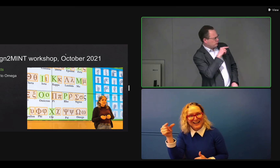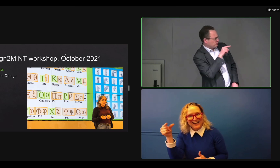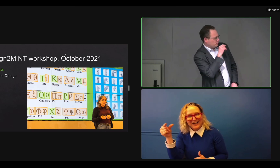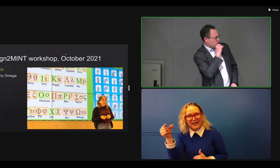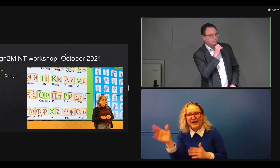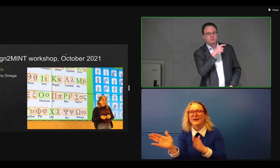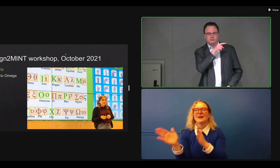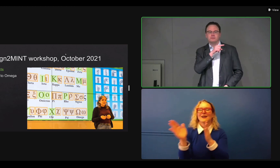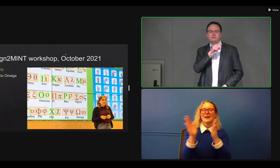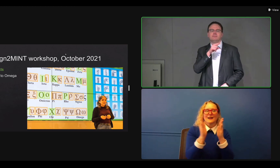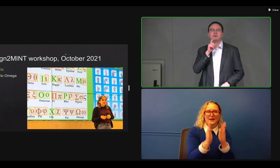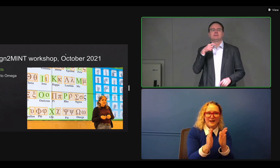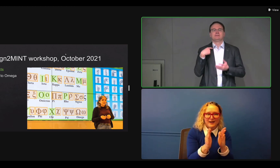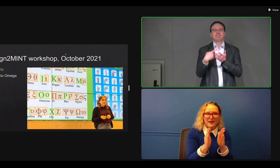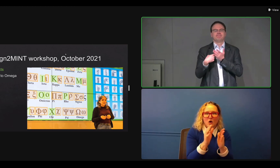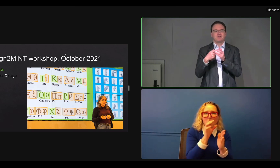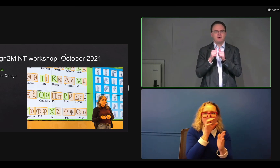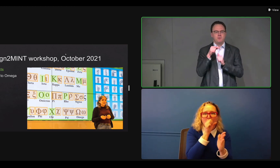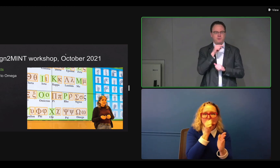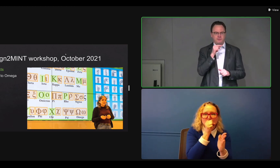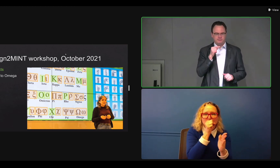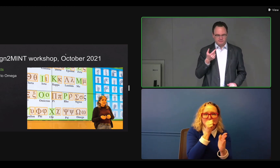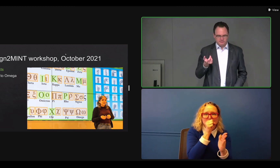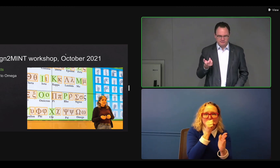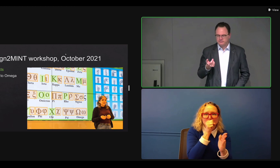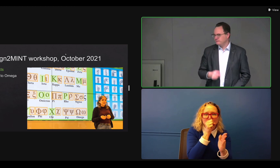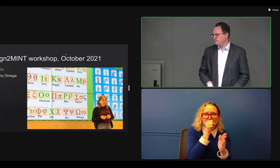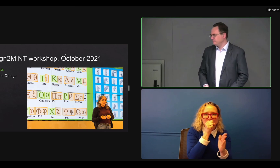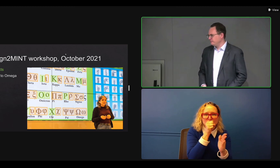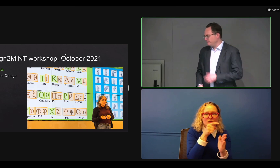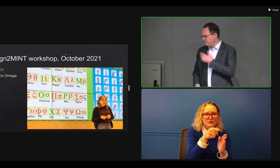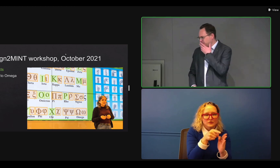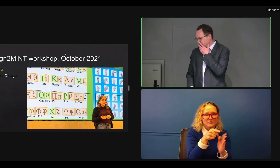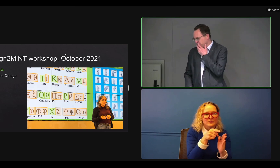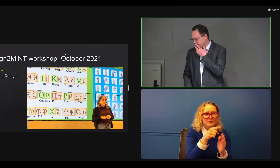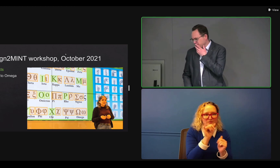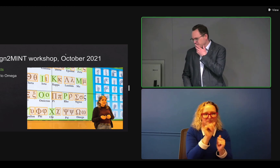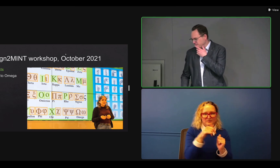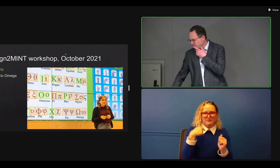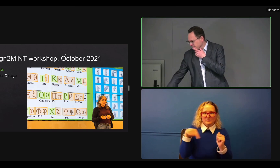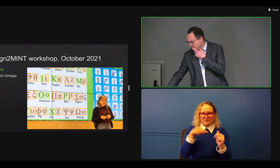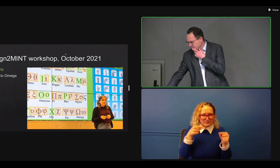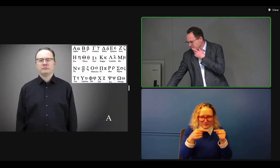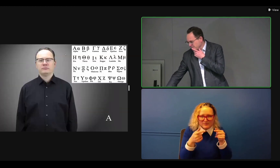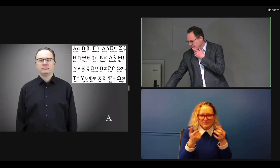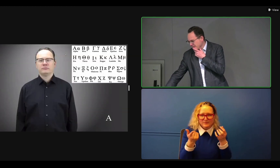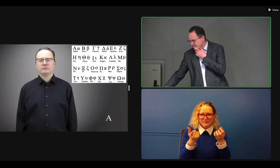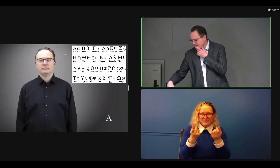But for the ones in orange that you see, we had a conversation about what signs should be used to represent them.